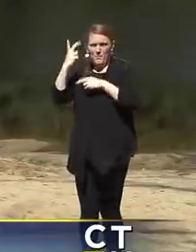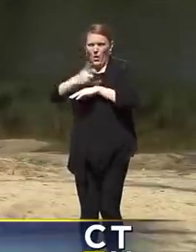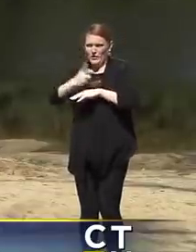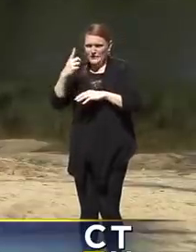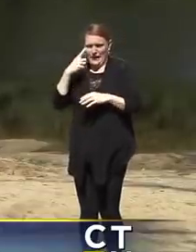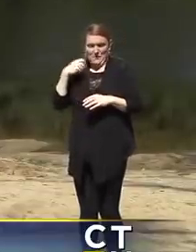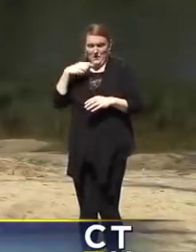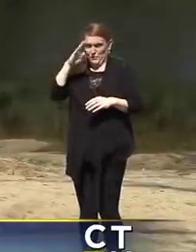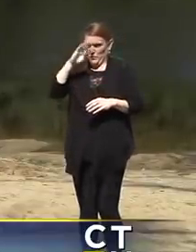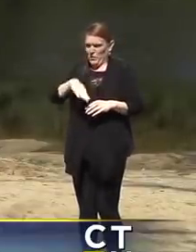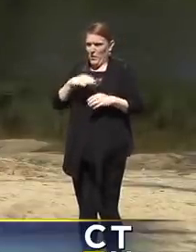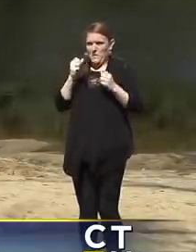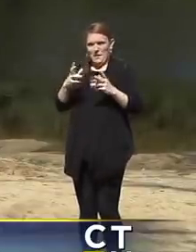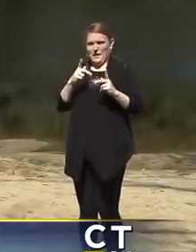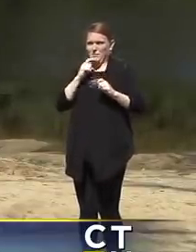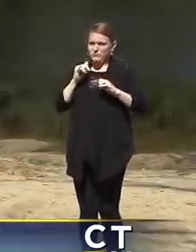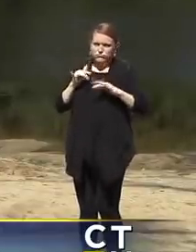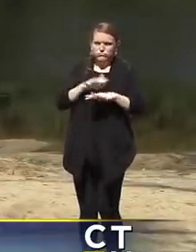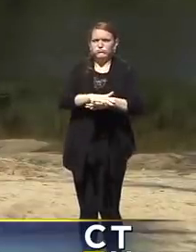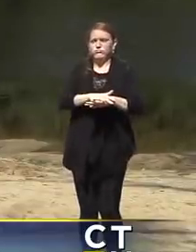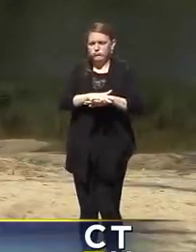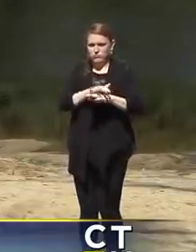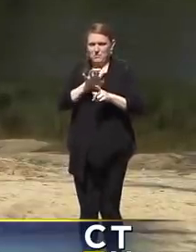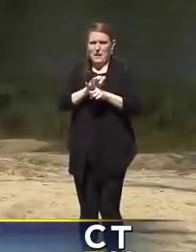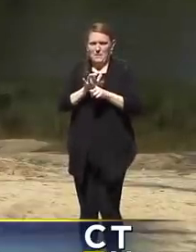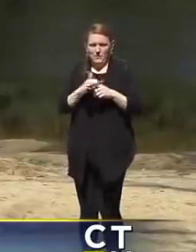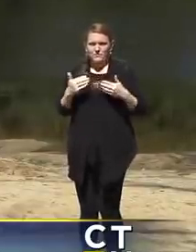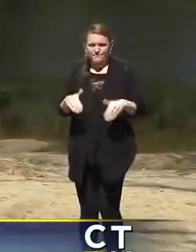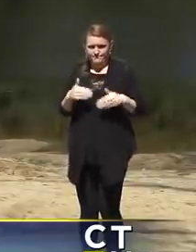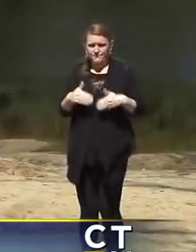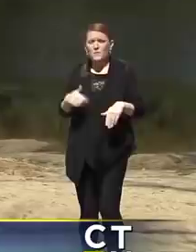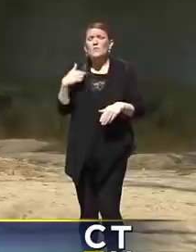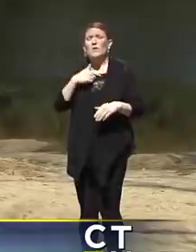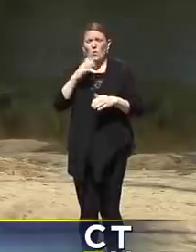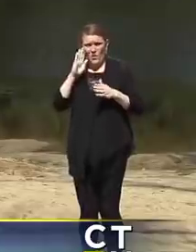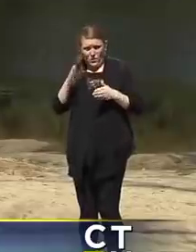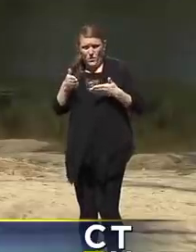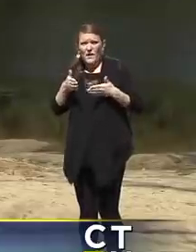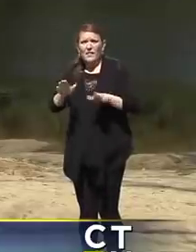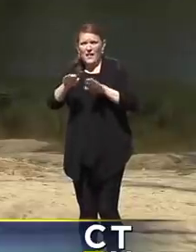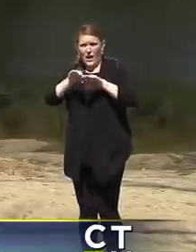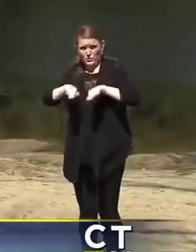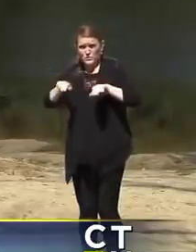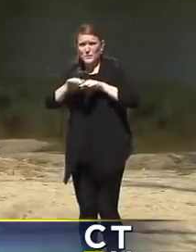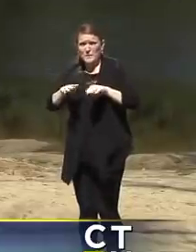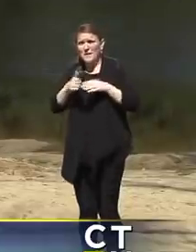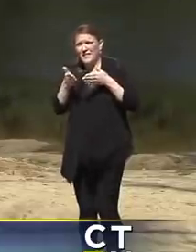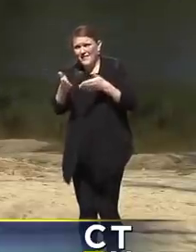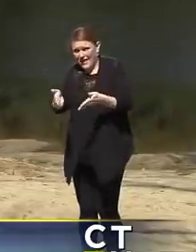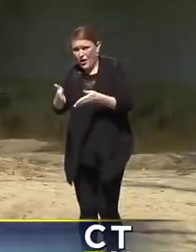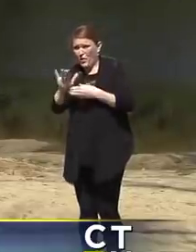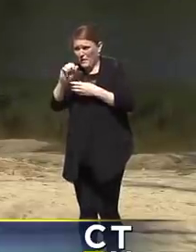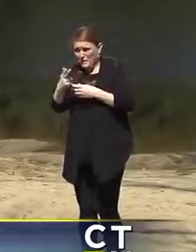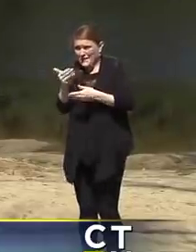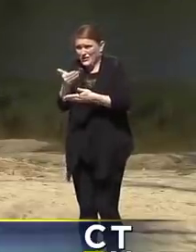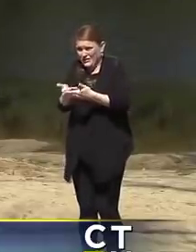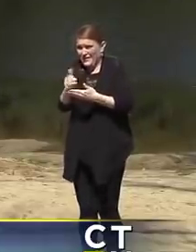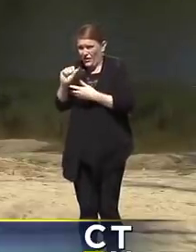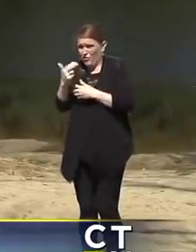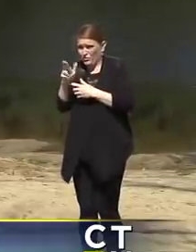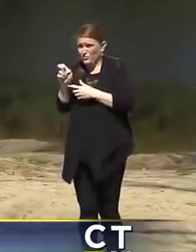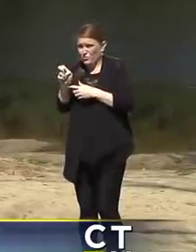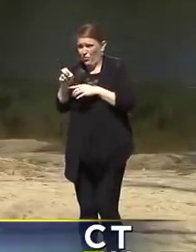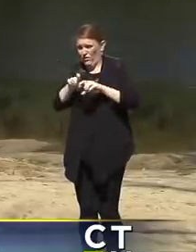beaches are at our shoreline parks. We are going to be allowing swimming at our shoreline beaches, but we are not going to